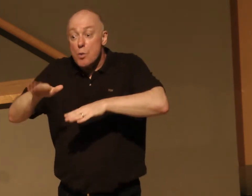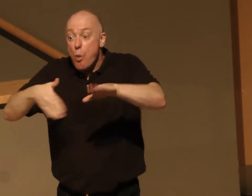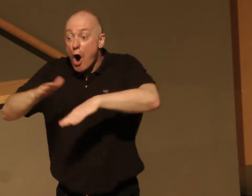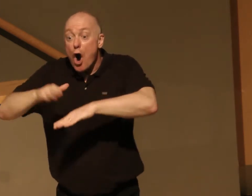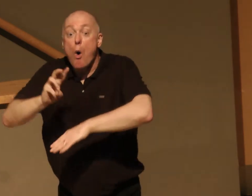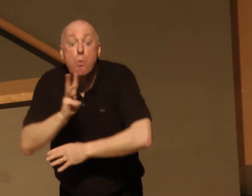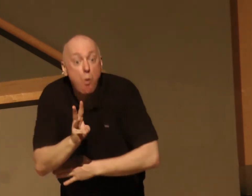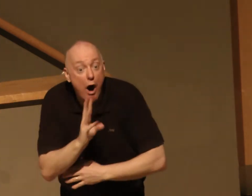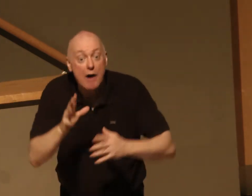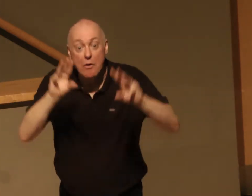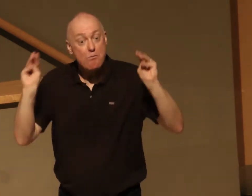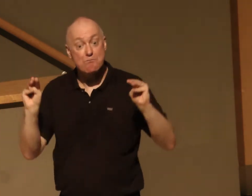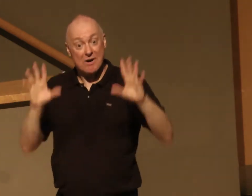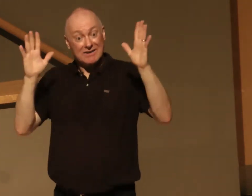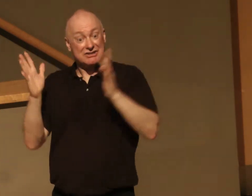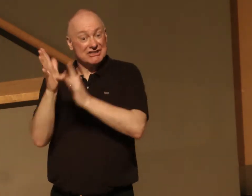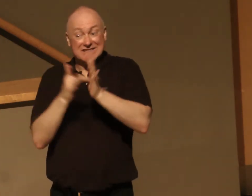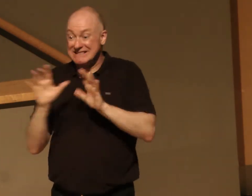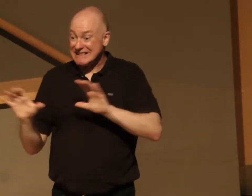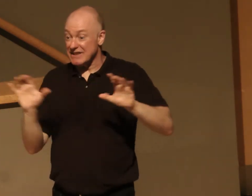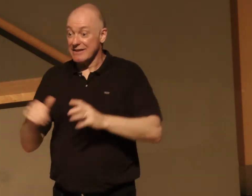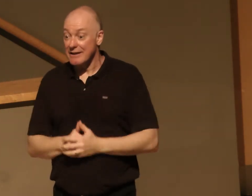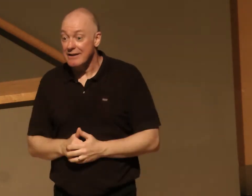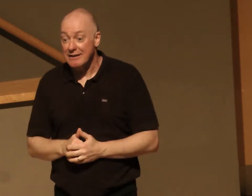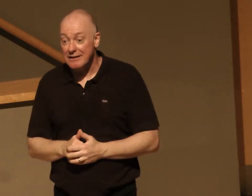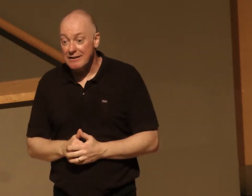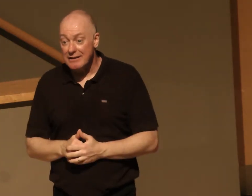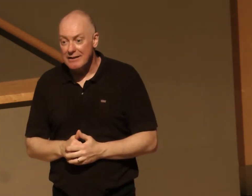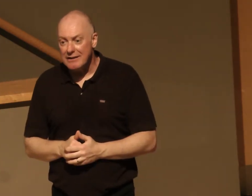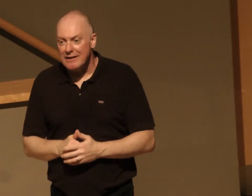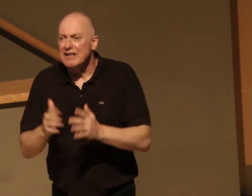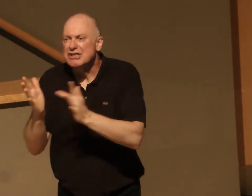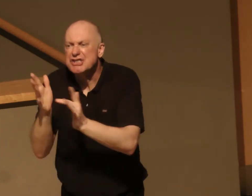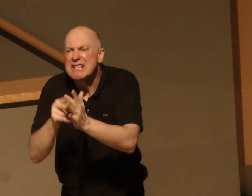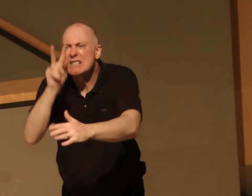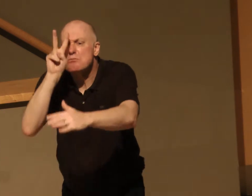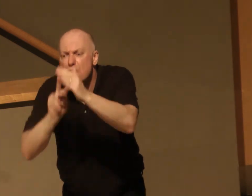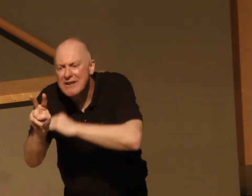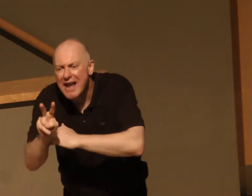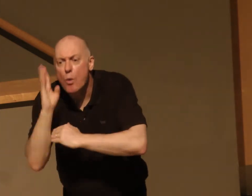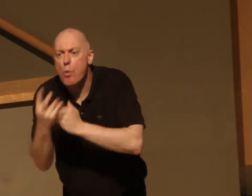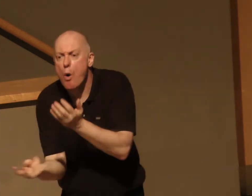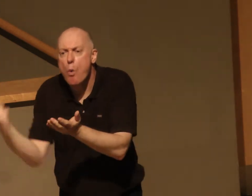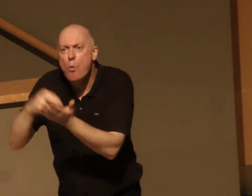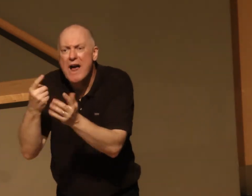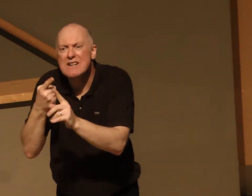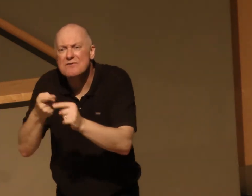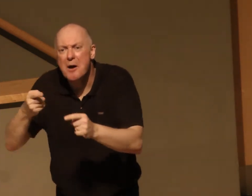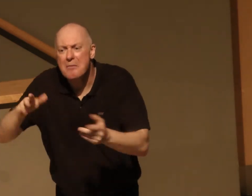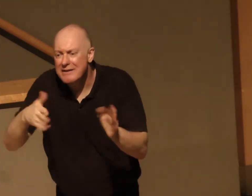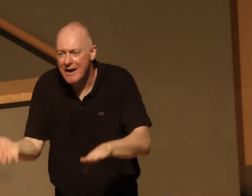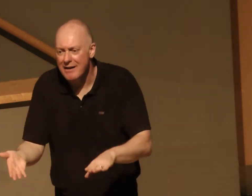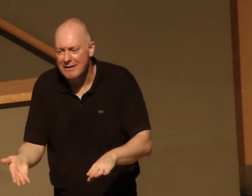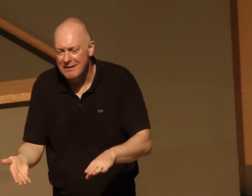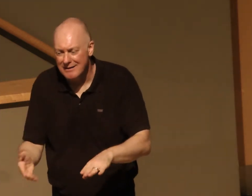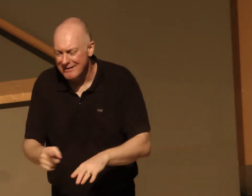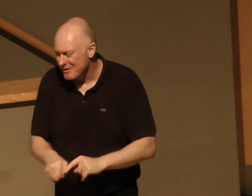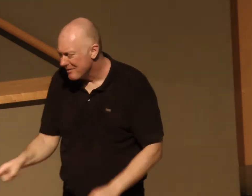miraculous Jesus. The Jesus that predicted that he would be raised from the dead, yet they had such low expectations.